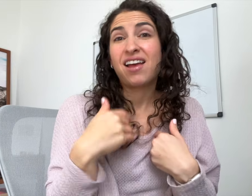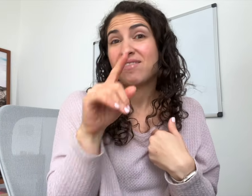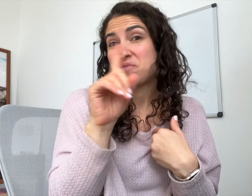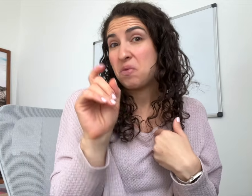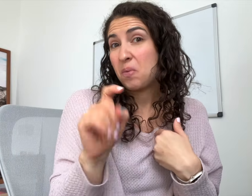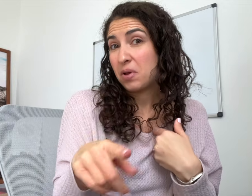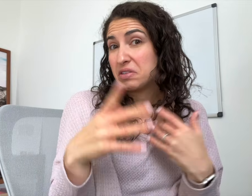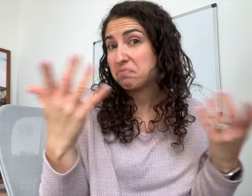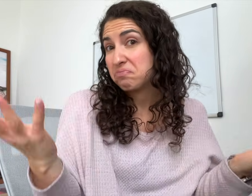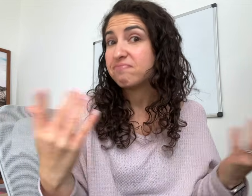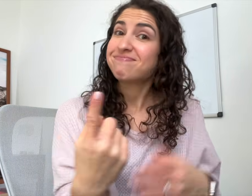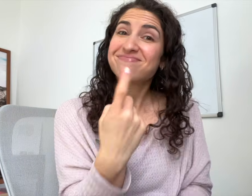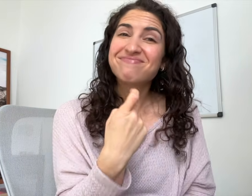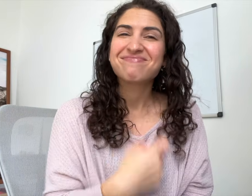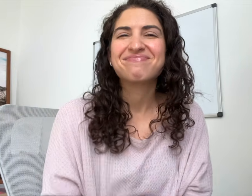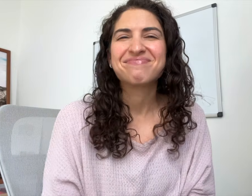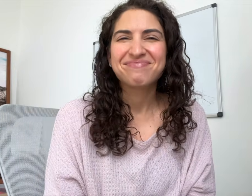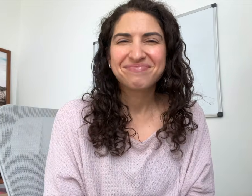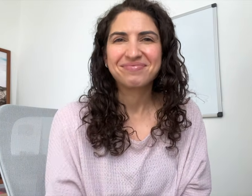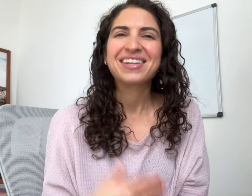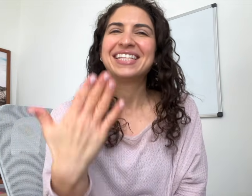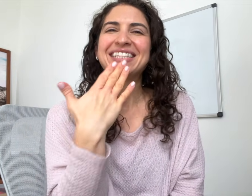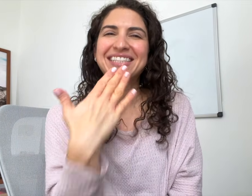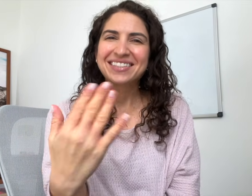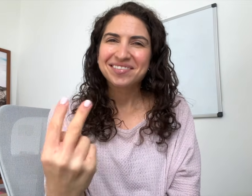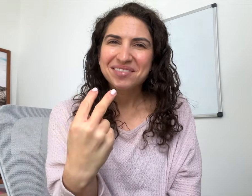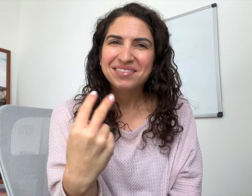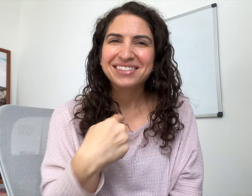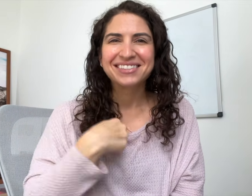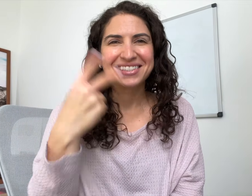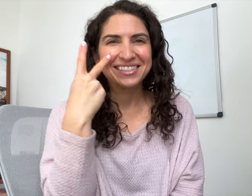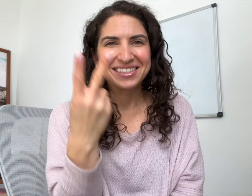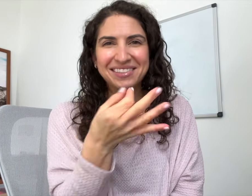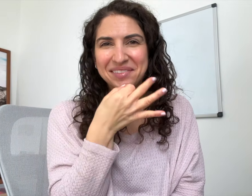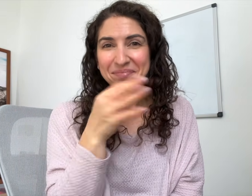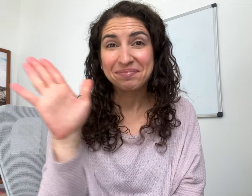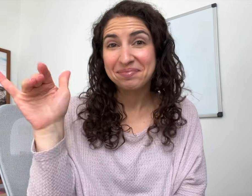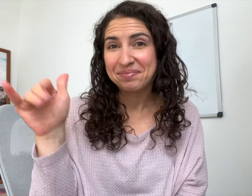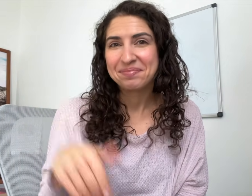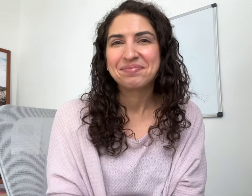interested or have any questions, ask me. Thanks for watching, and I'll see you soon. Bye.